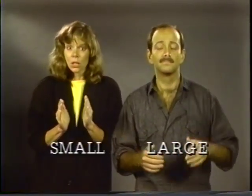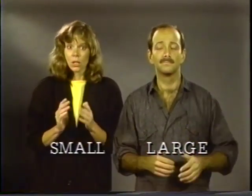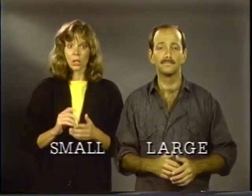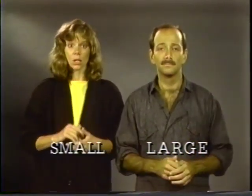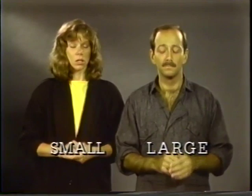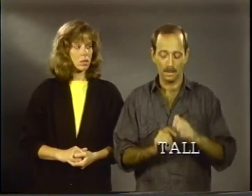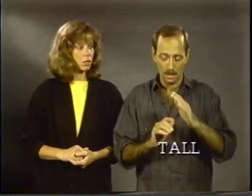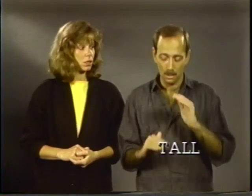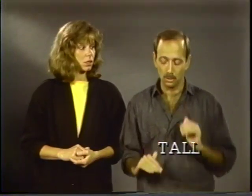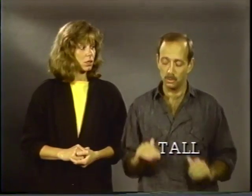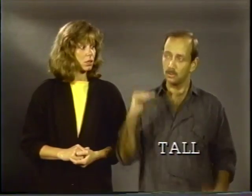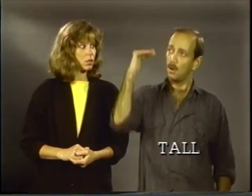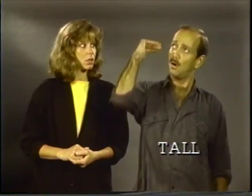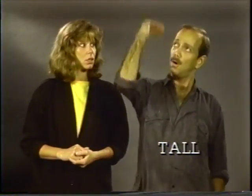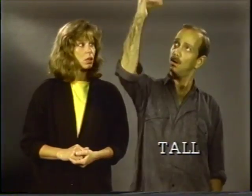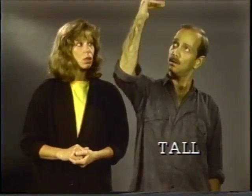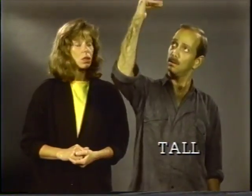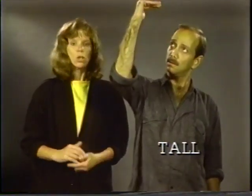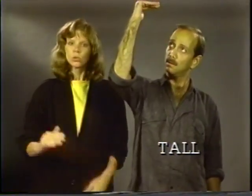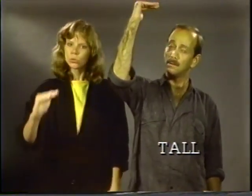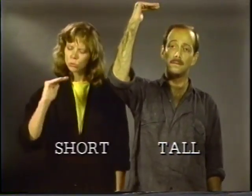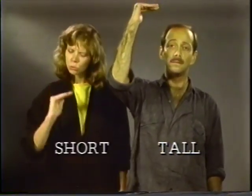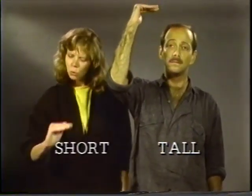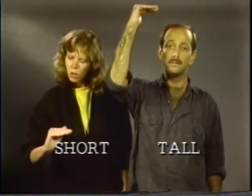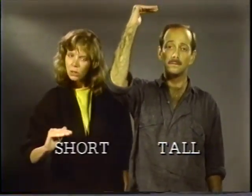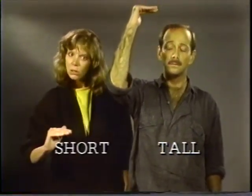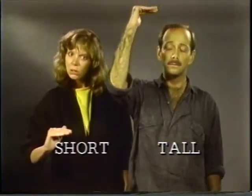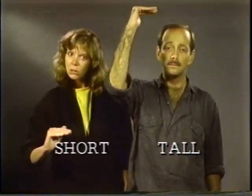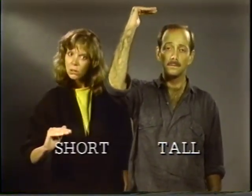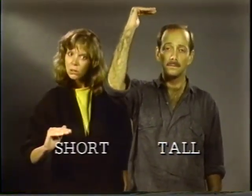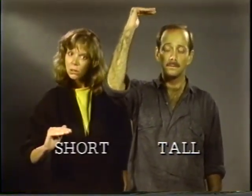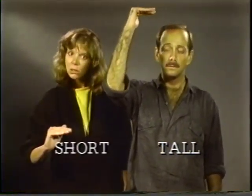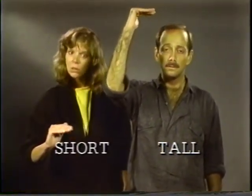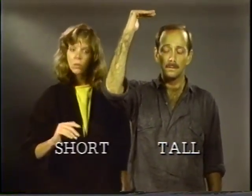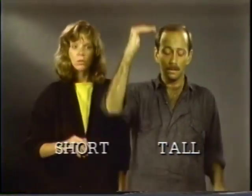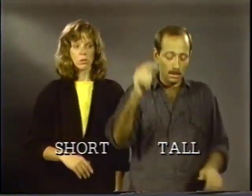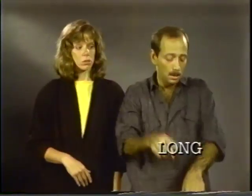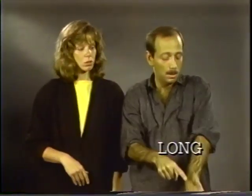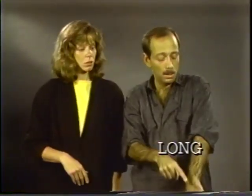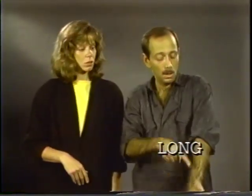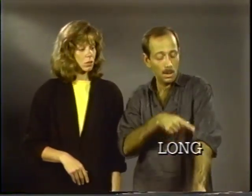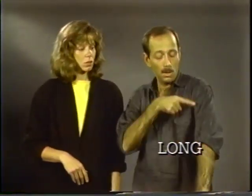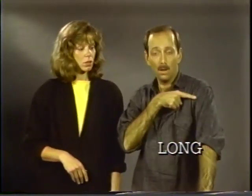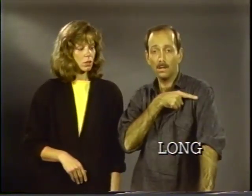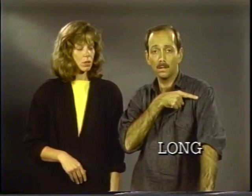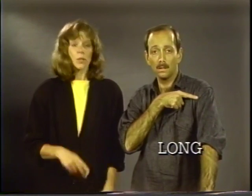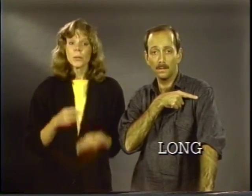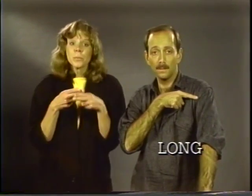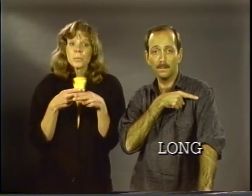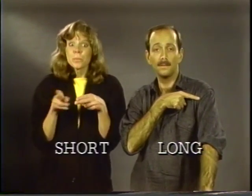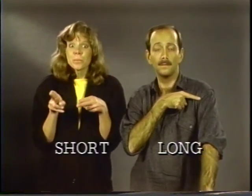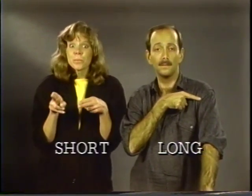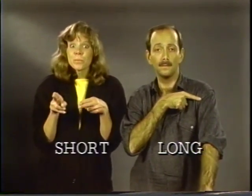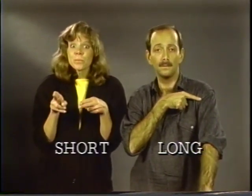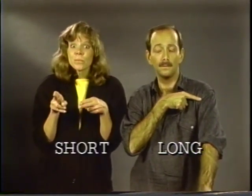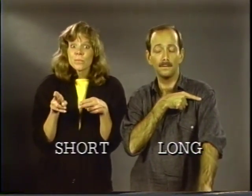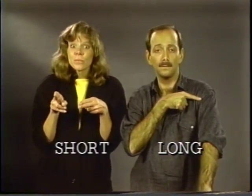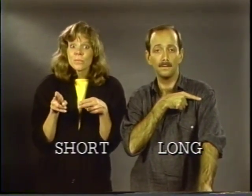tall, short, long, short,